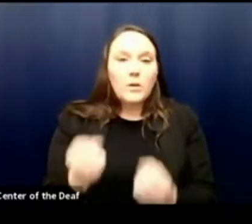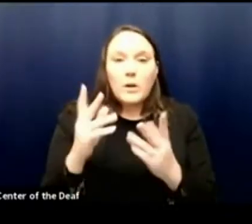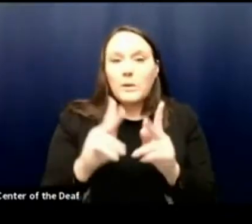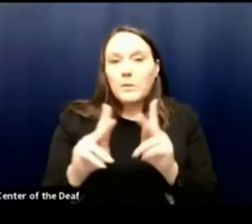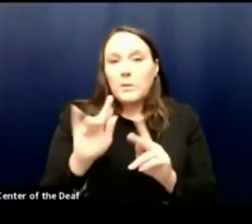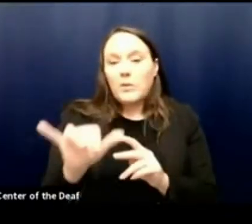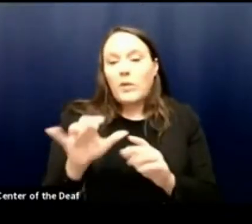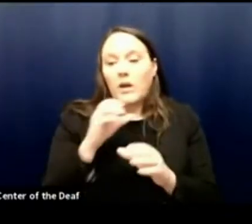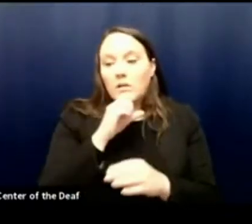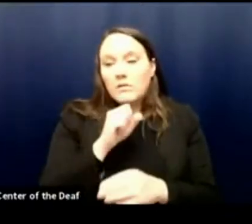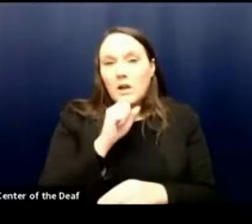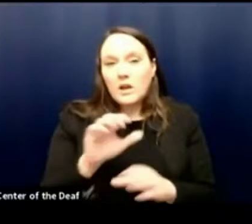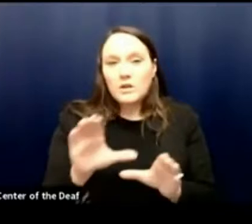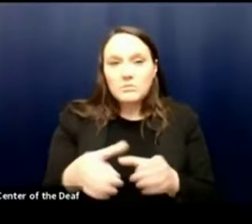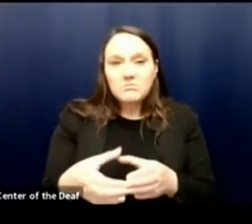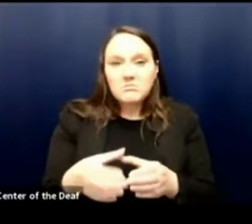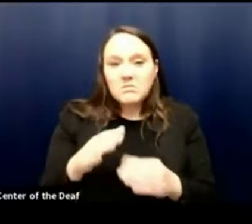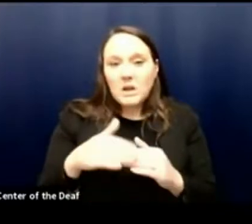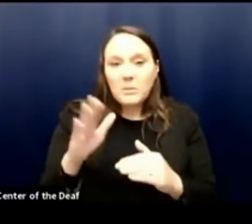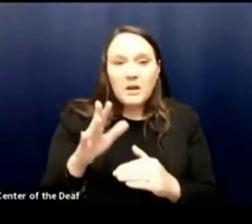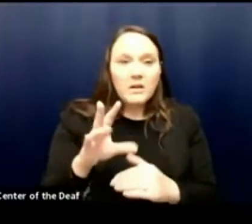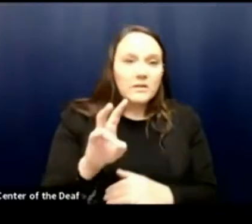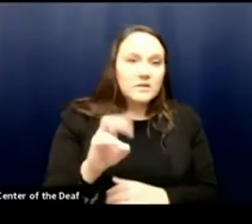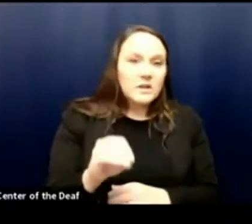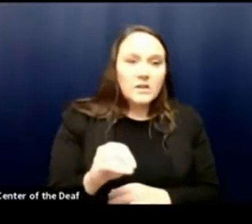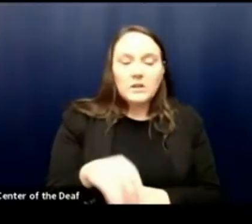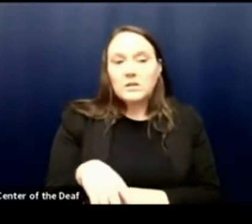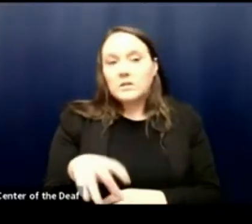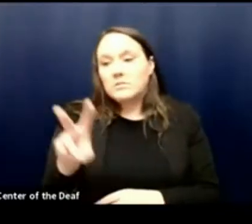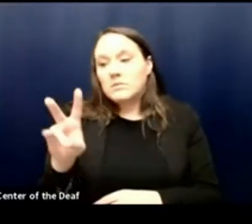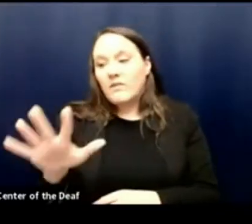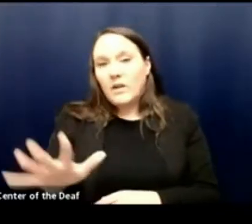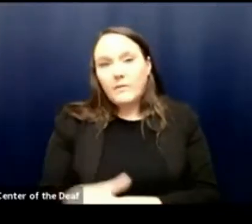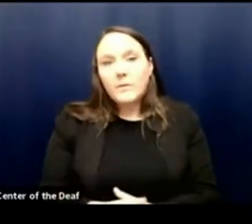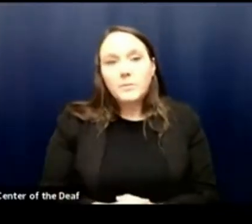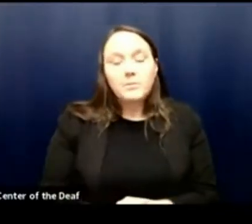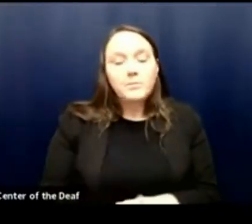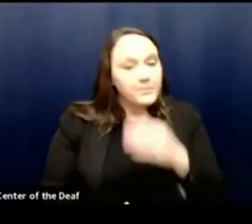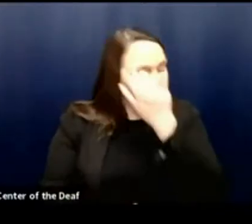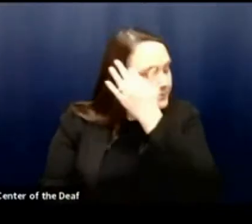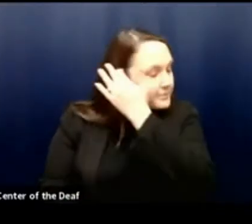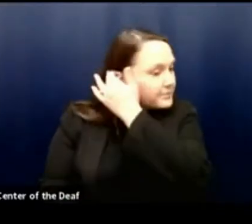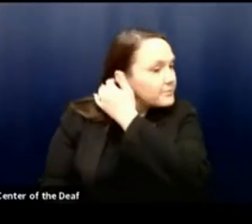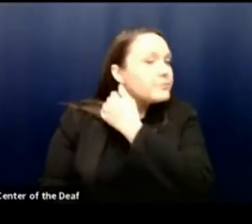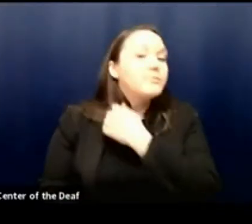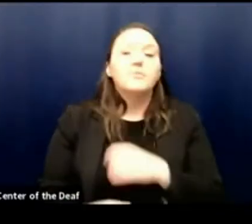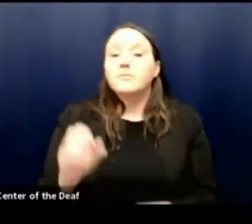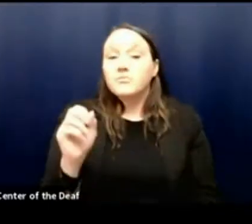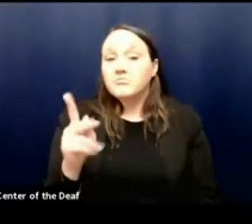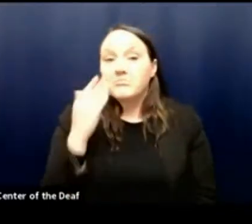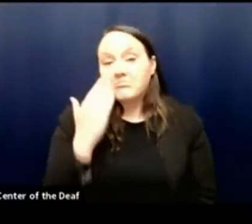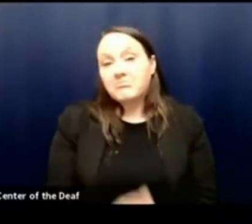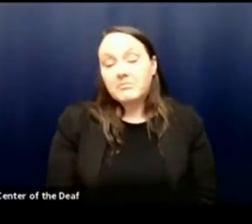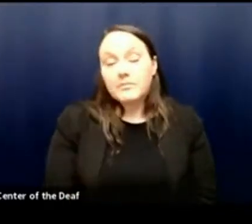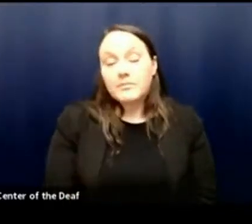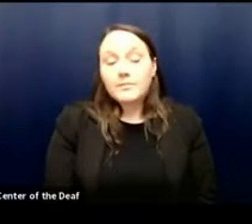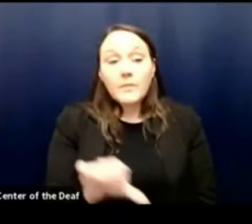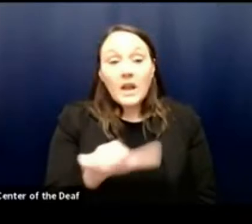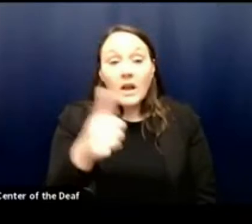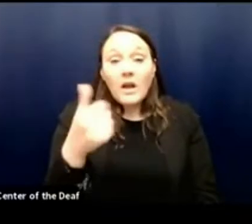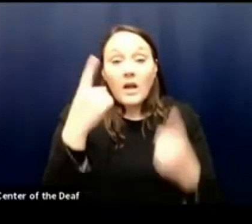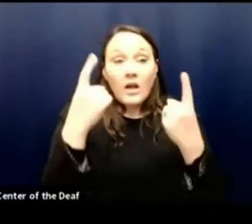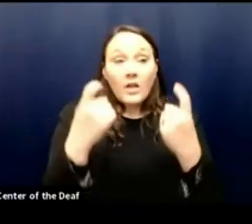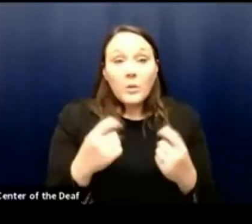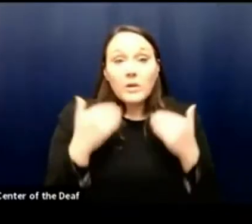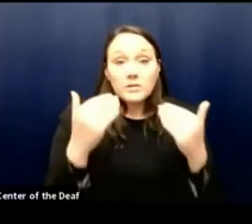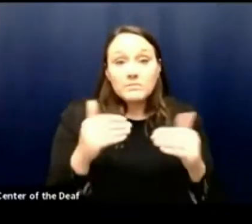75 to 70. So, okay, but I just don't know it. Any other questions? Please go ahead and